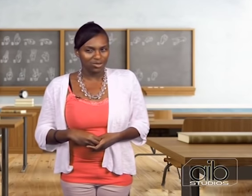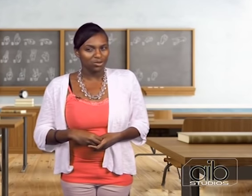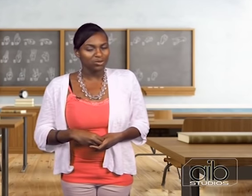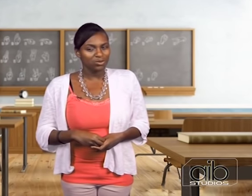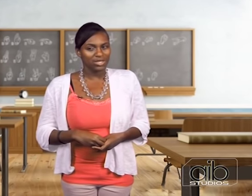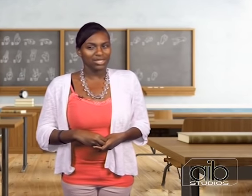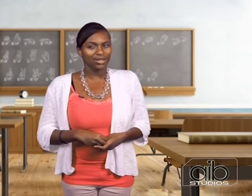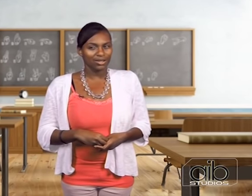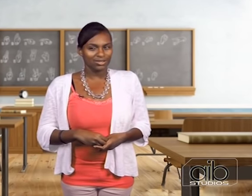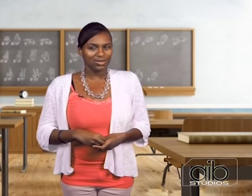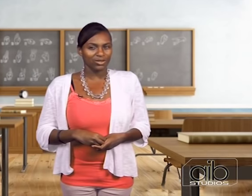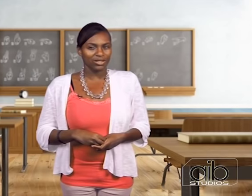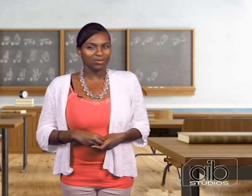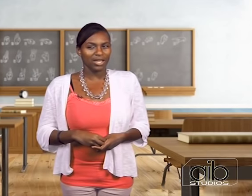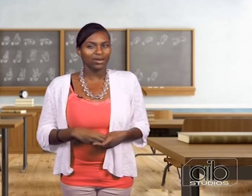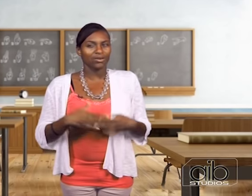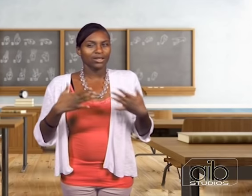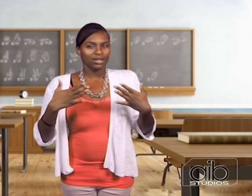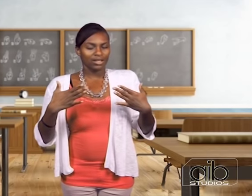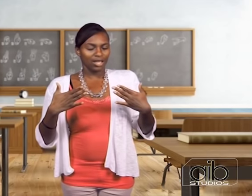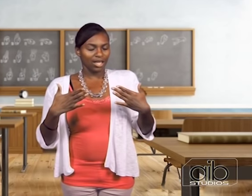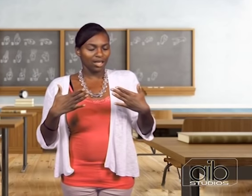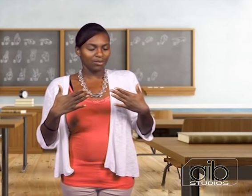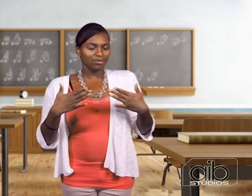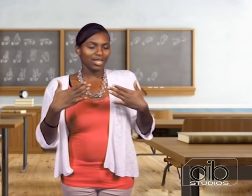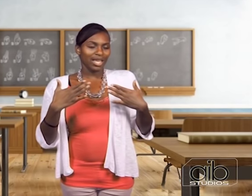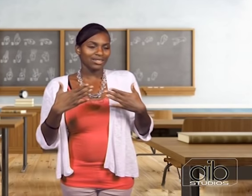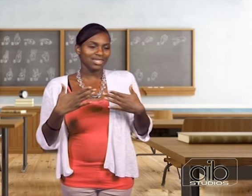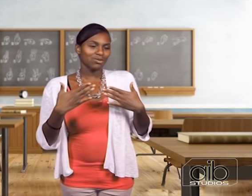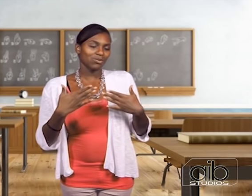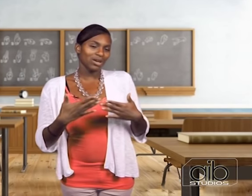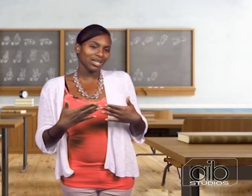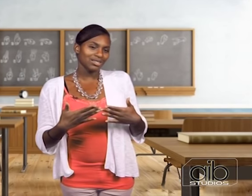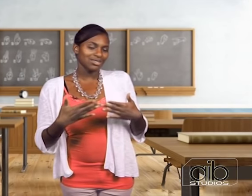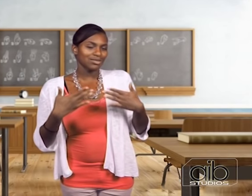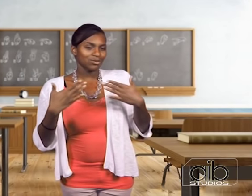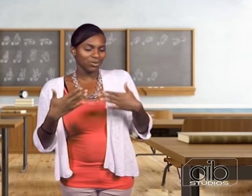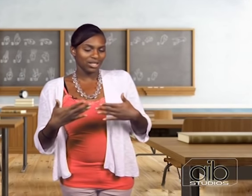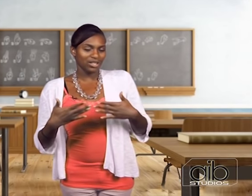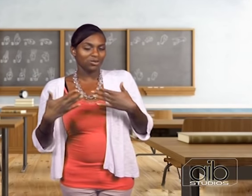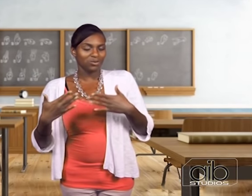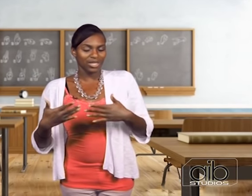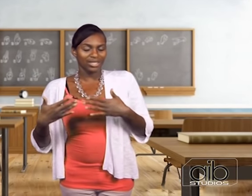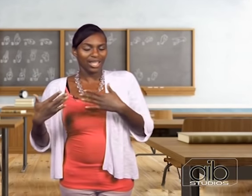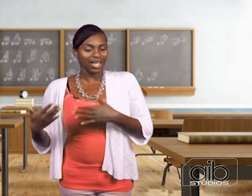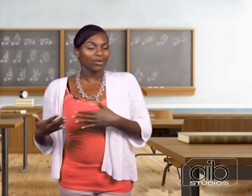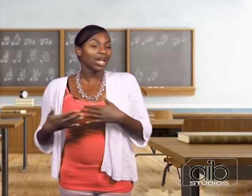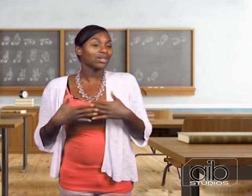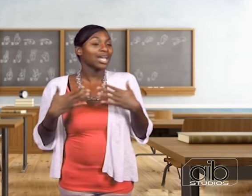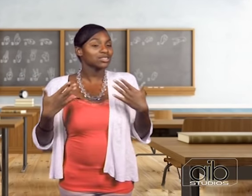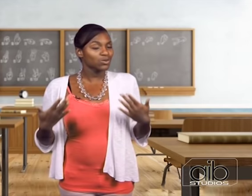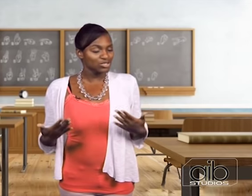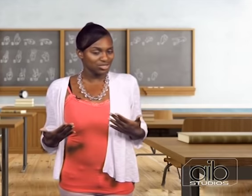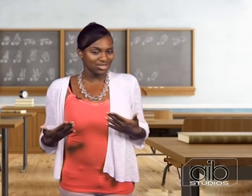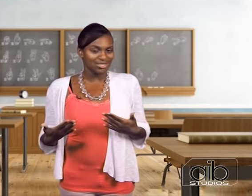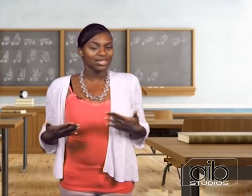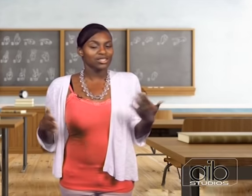also, we also learn about how to say what, where, when, how to ask questions. So we